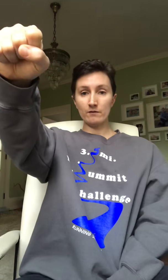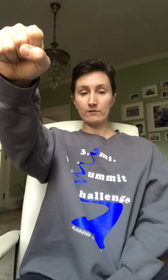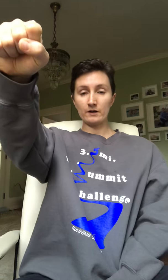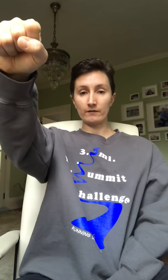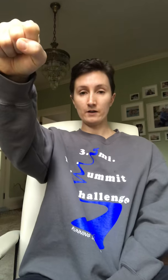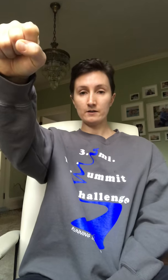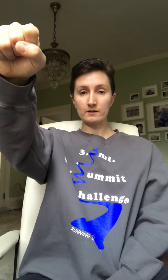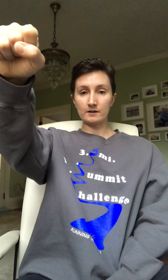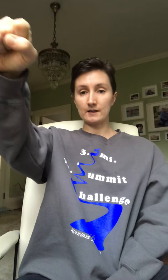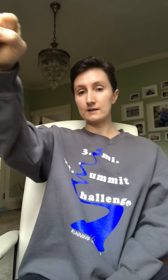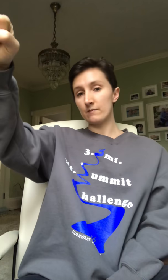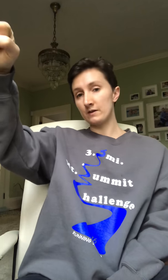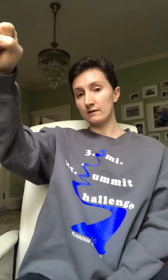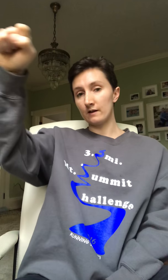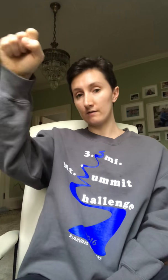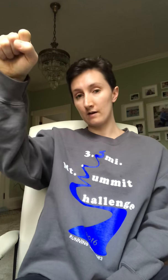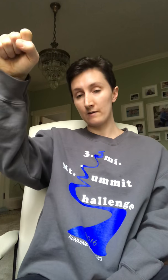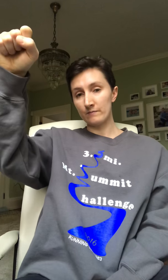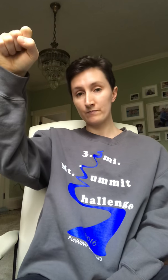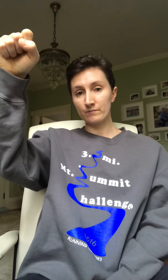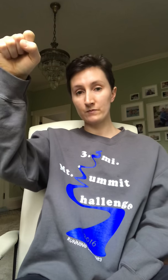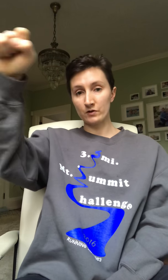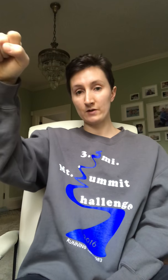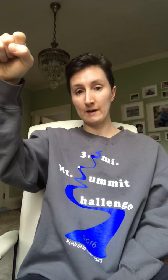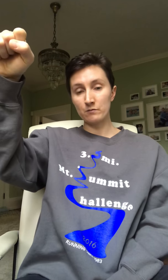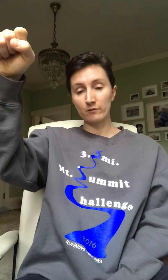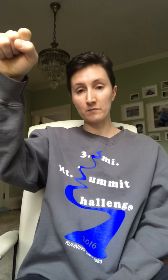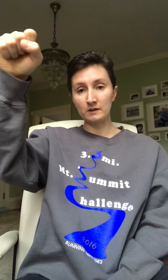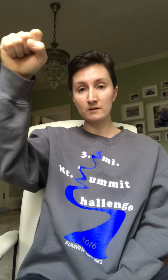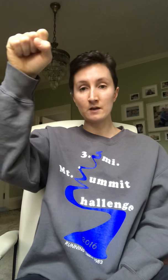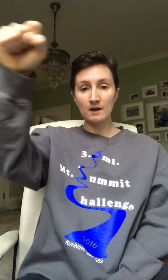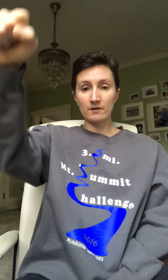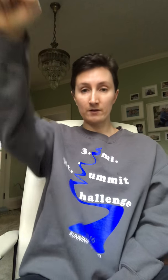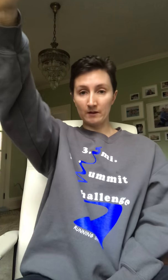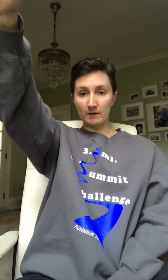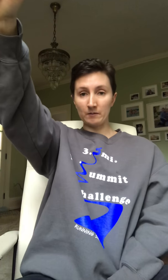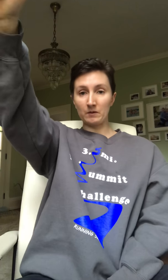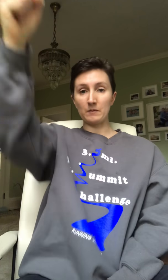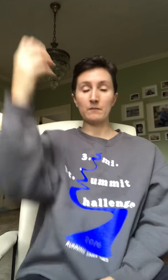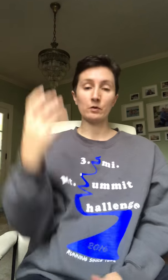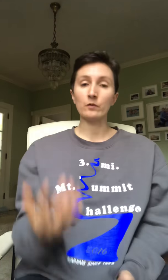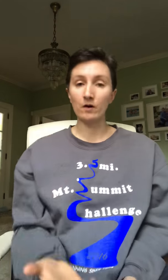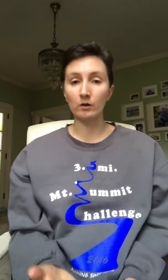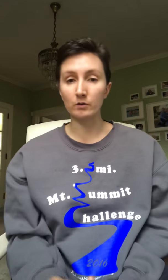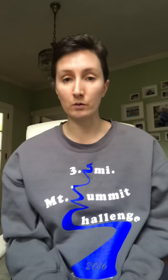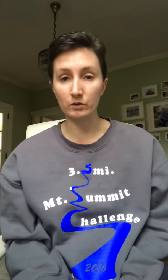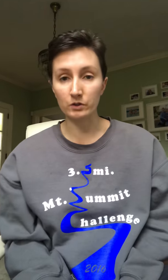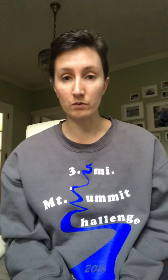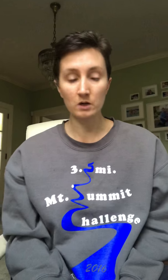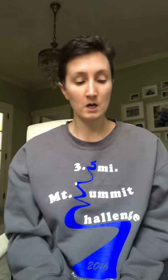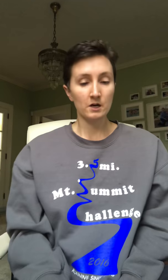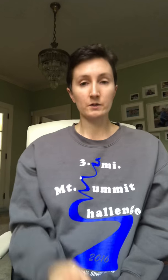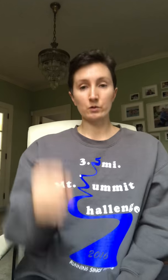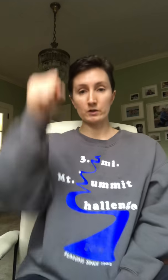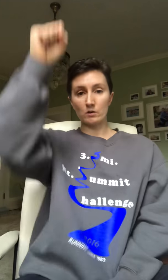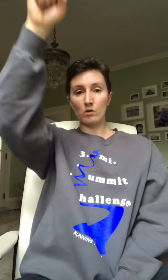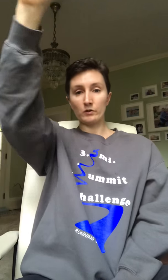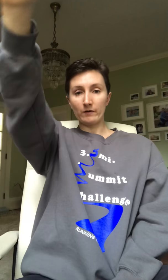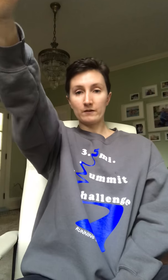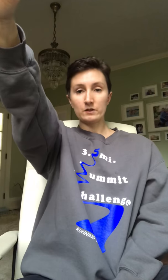front of us because that's something that during that movement the people who followed it would do. So we're just going to hold our fist